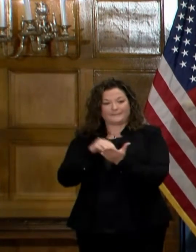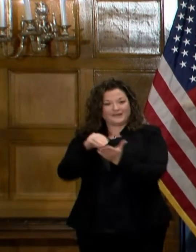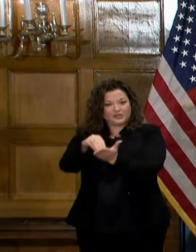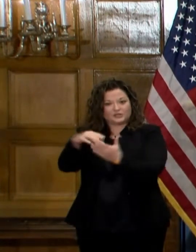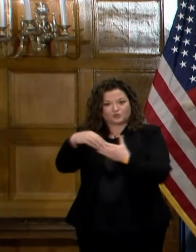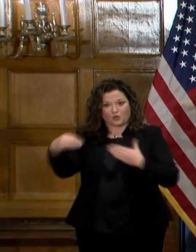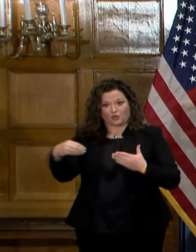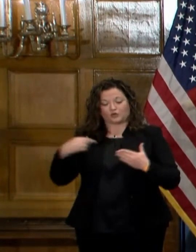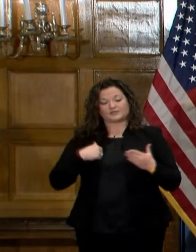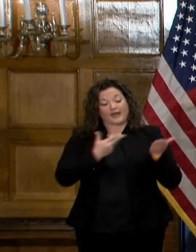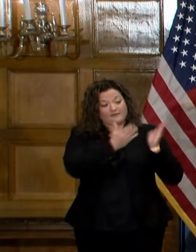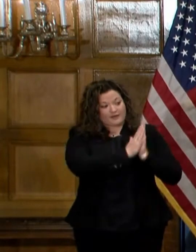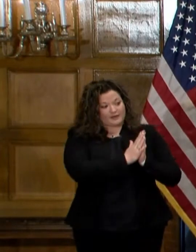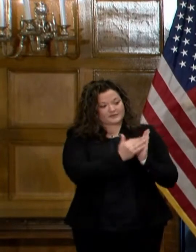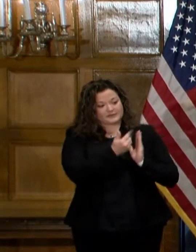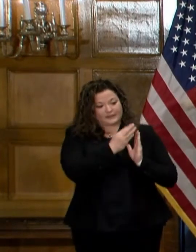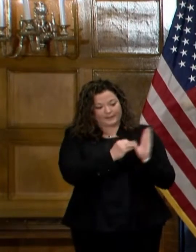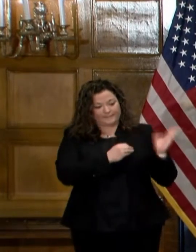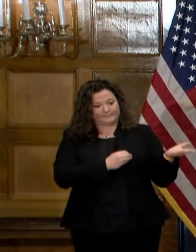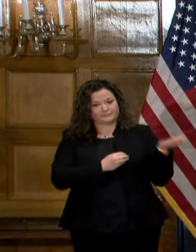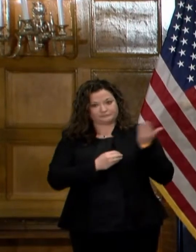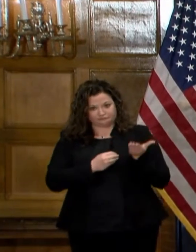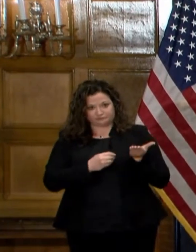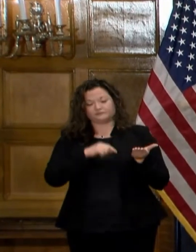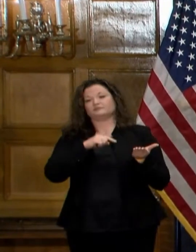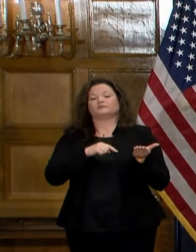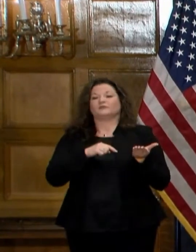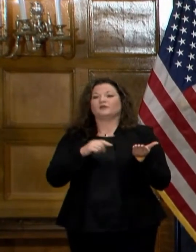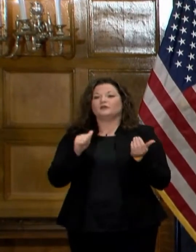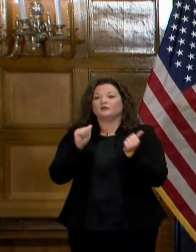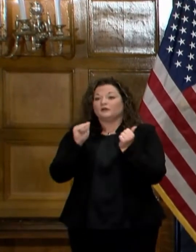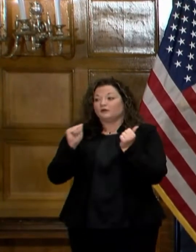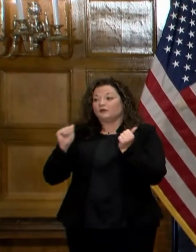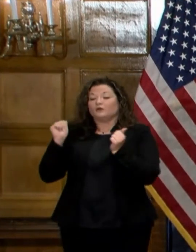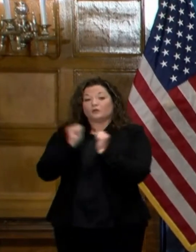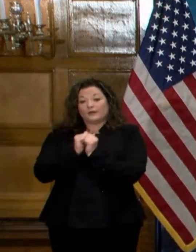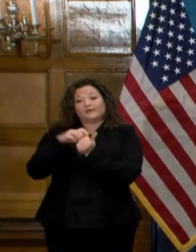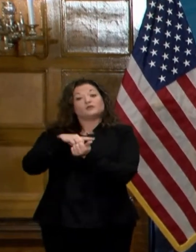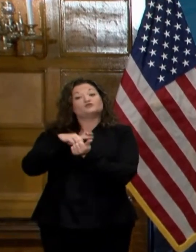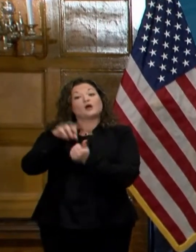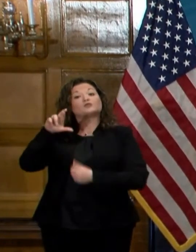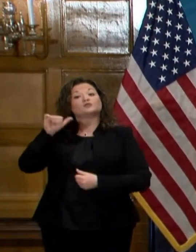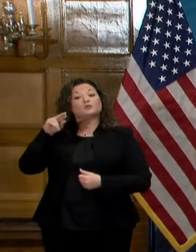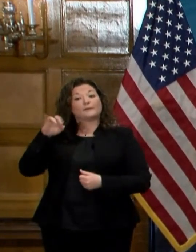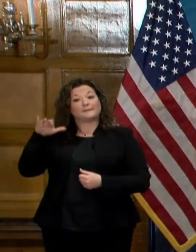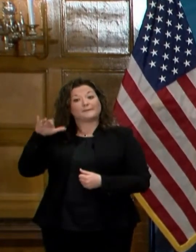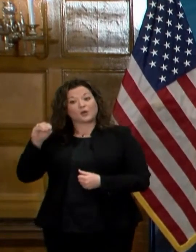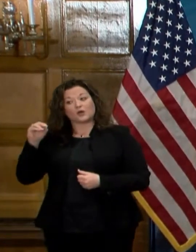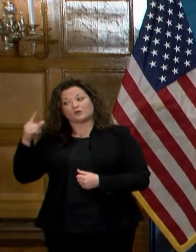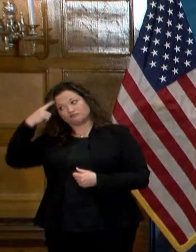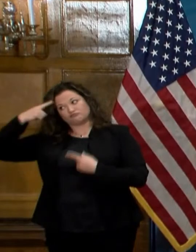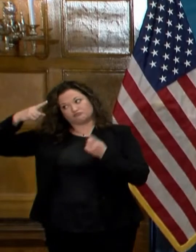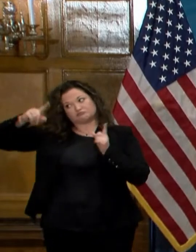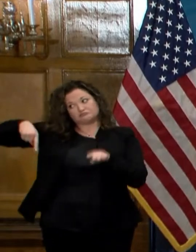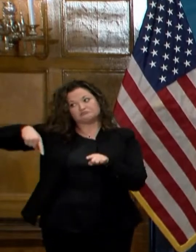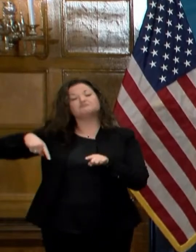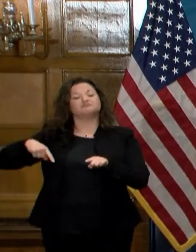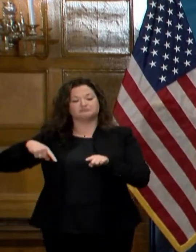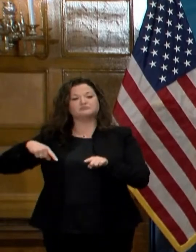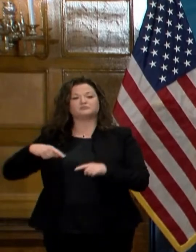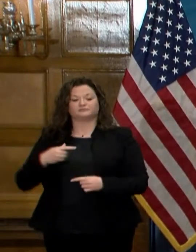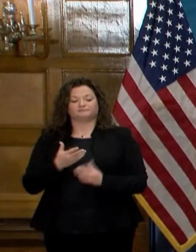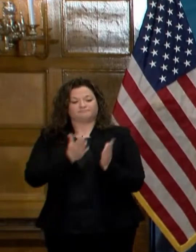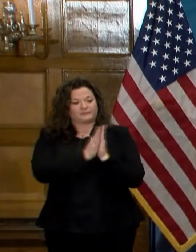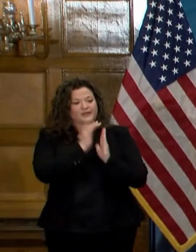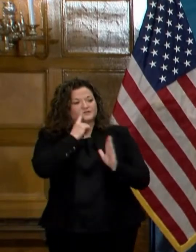I have asked him, and with Dr. Romero's agreement, that he